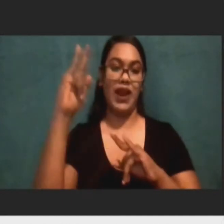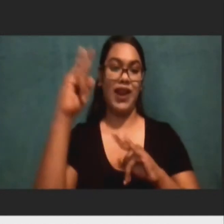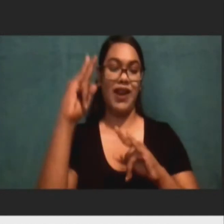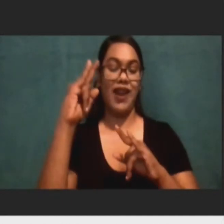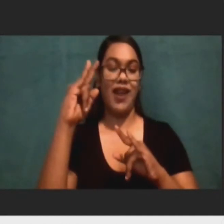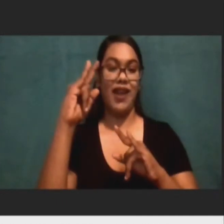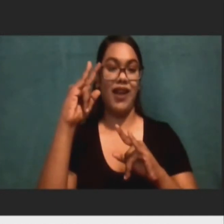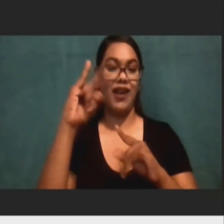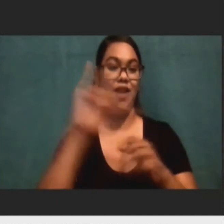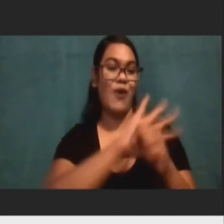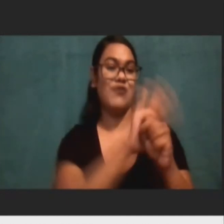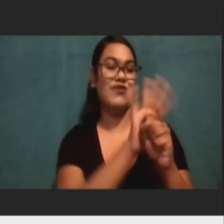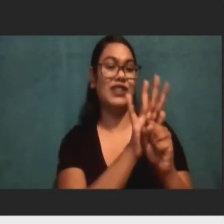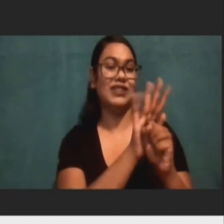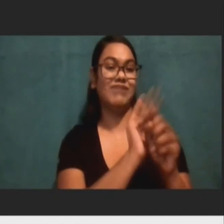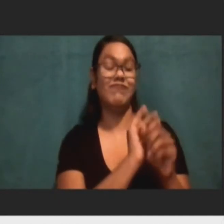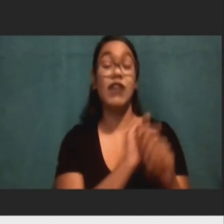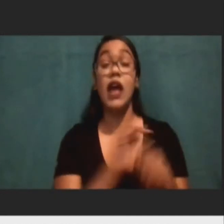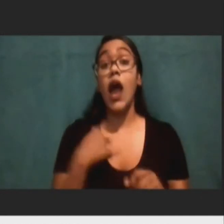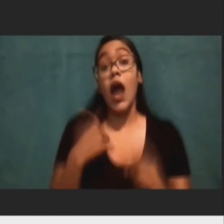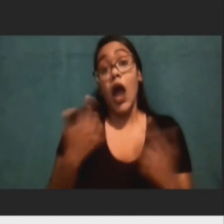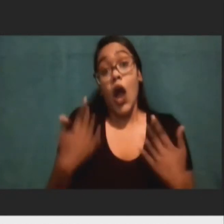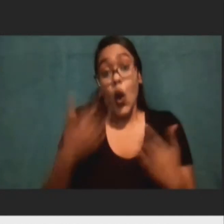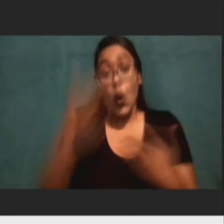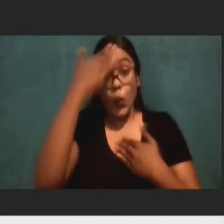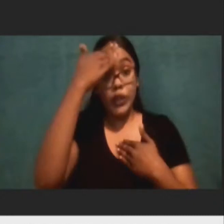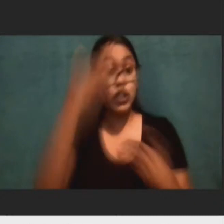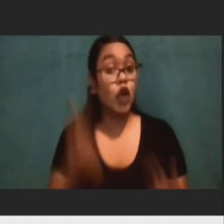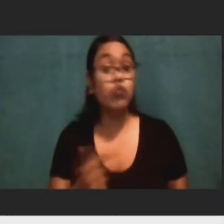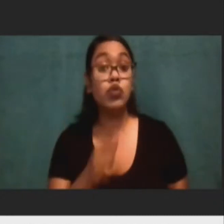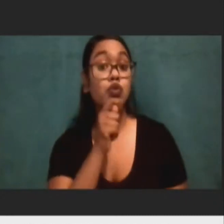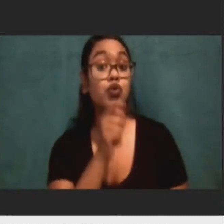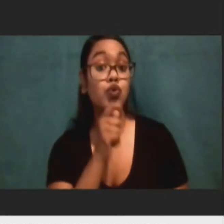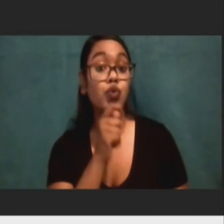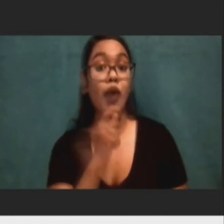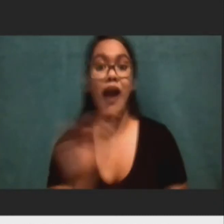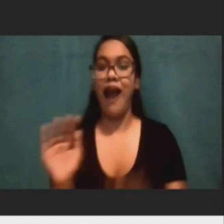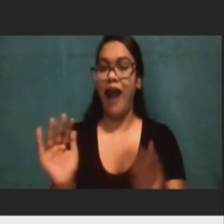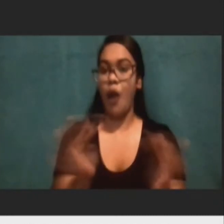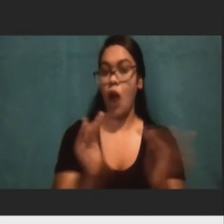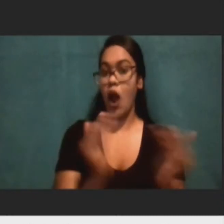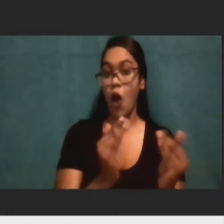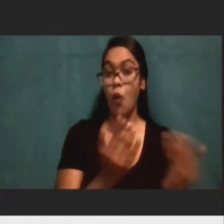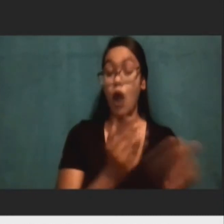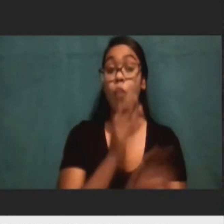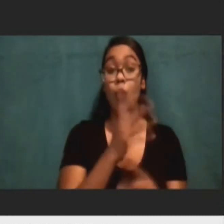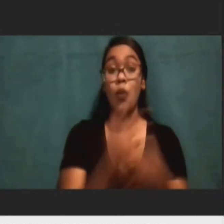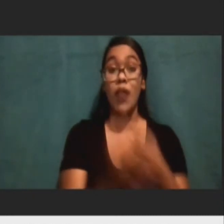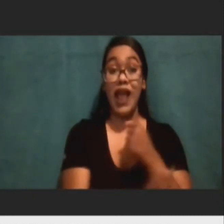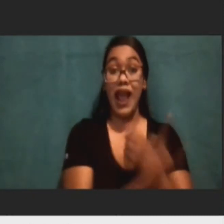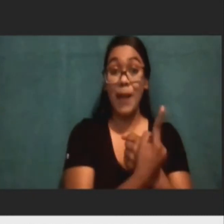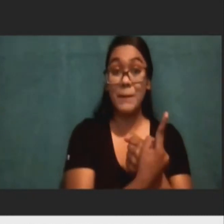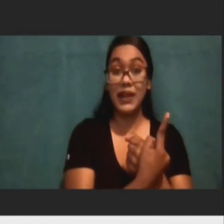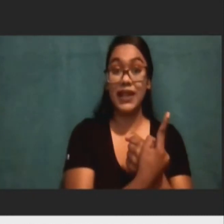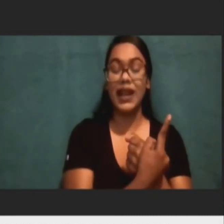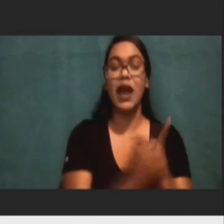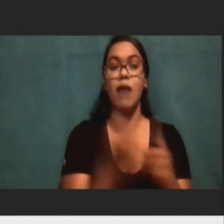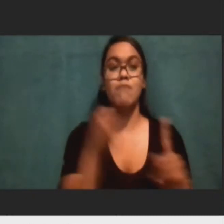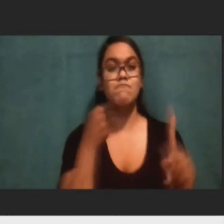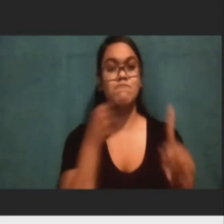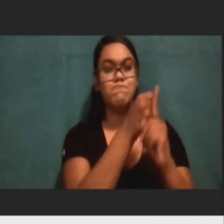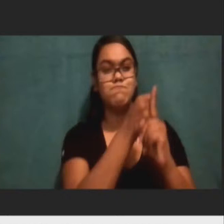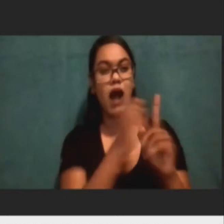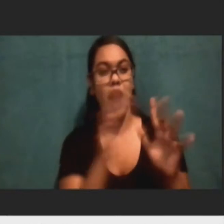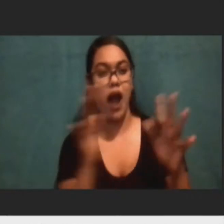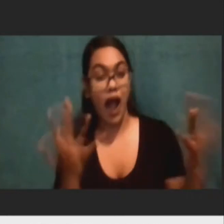really tell us exactly how it's going to behave when it hits us, but we are prepared as